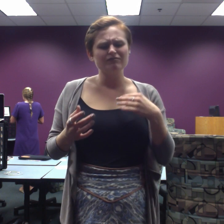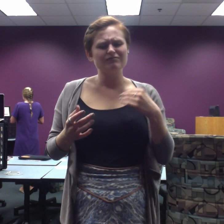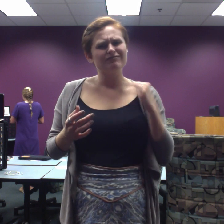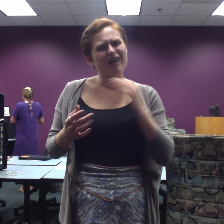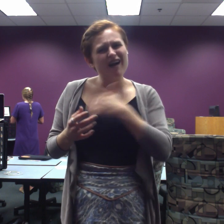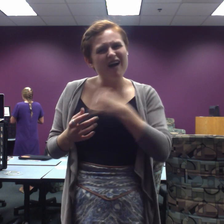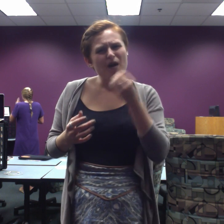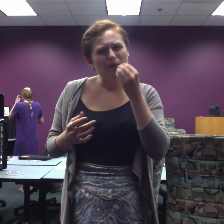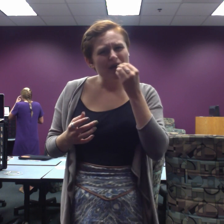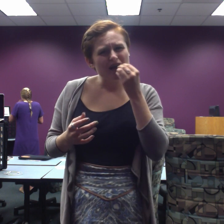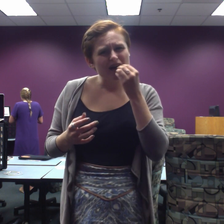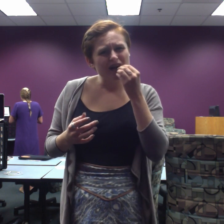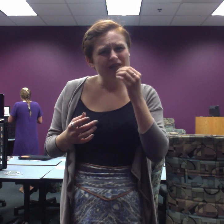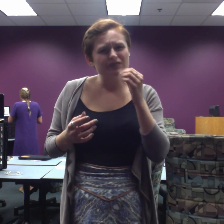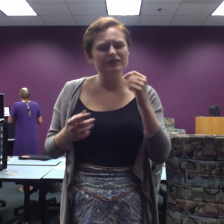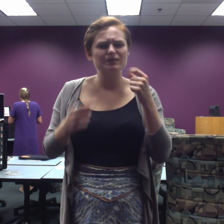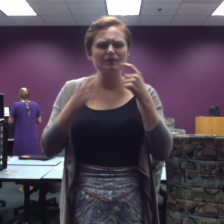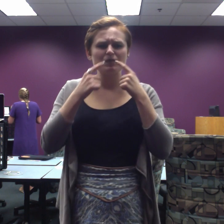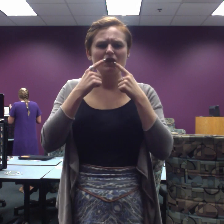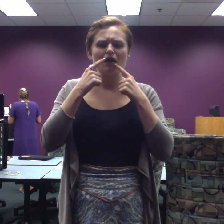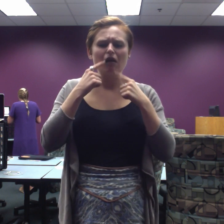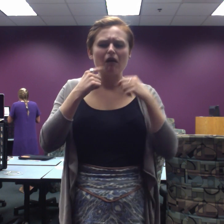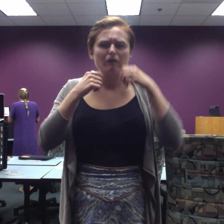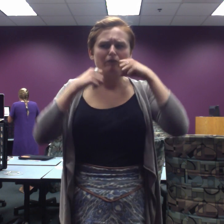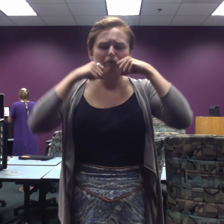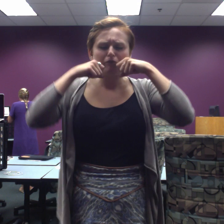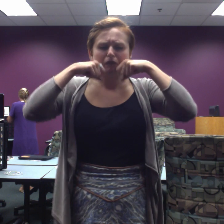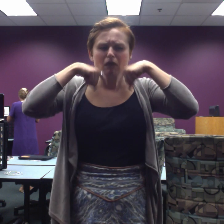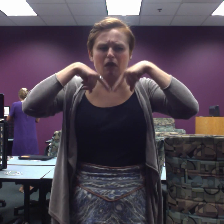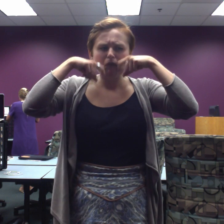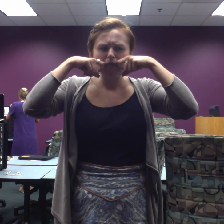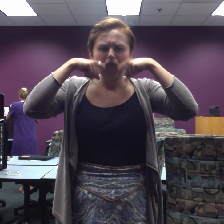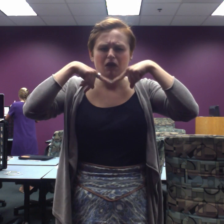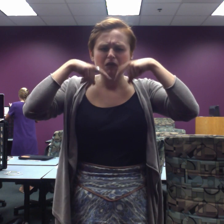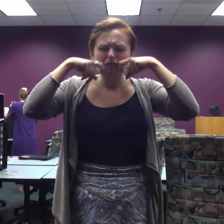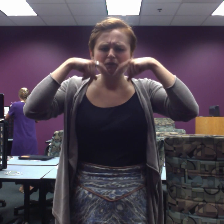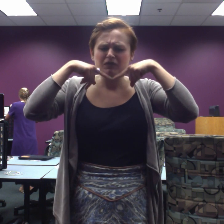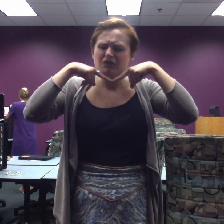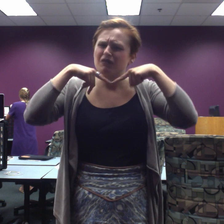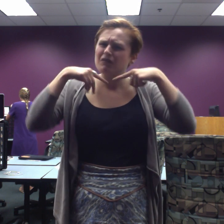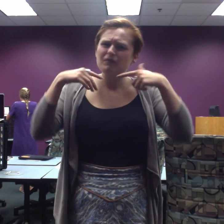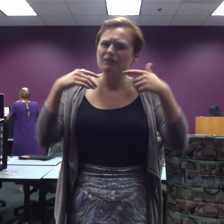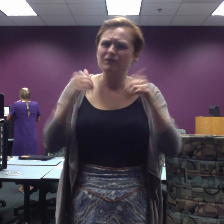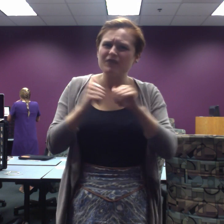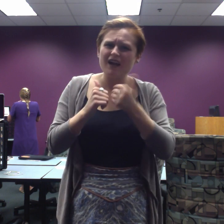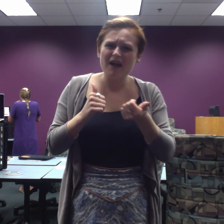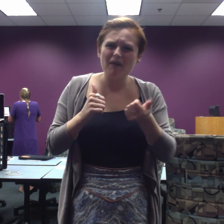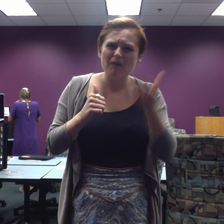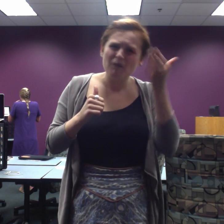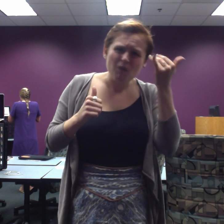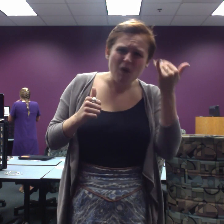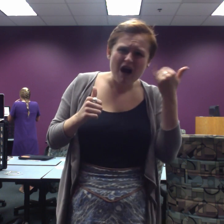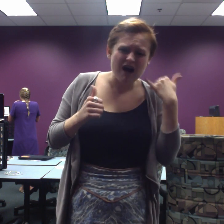saliva was produced. But we talked about where did that come from? when we talked about the lemon and used the lemon,